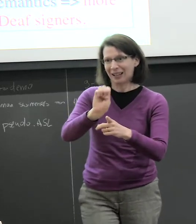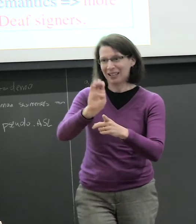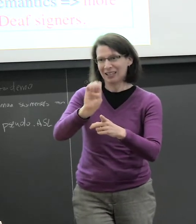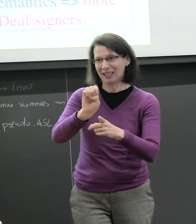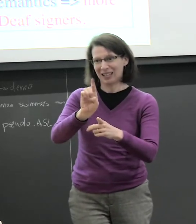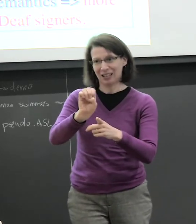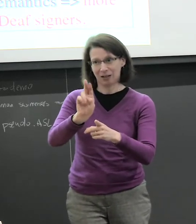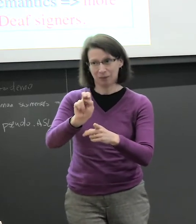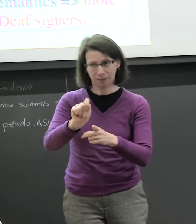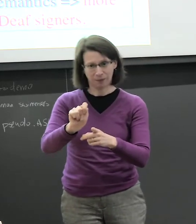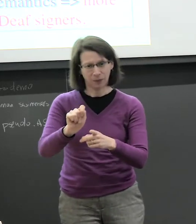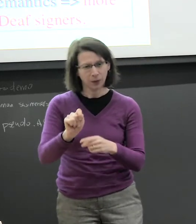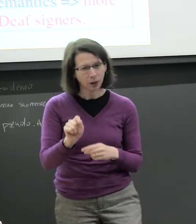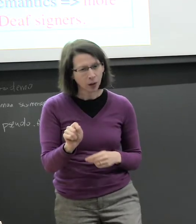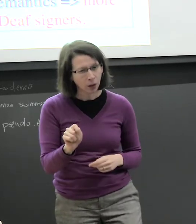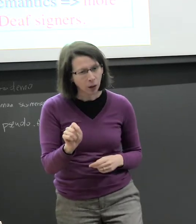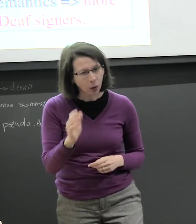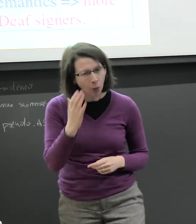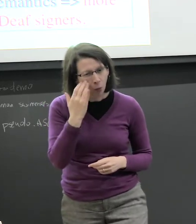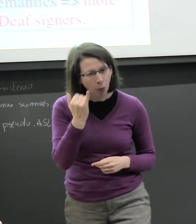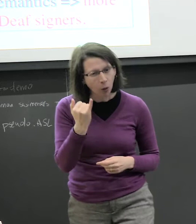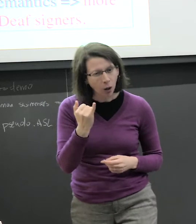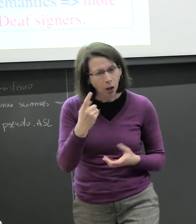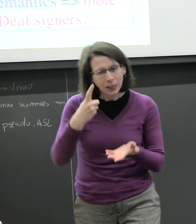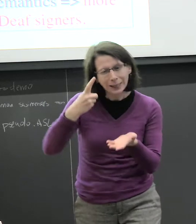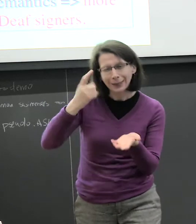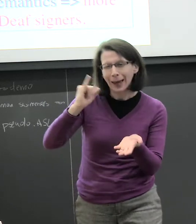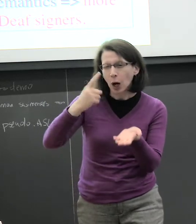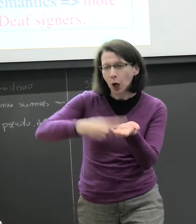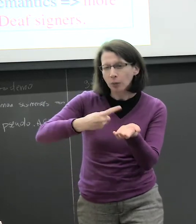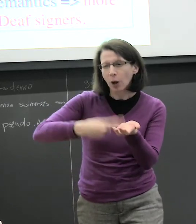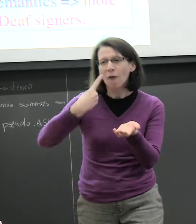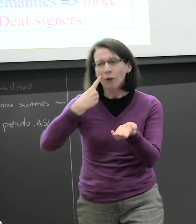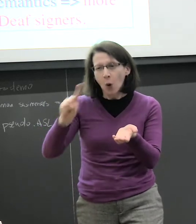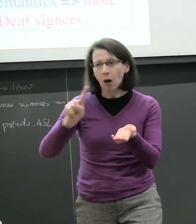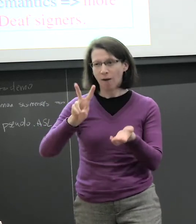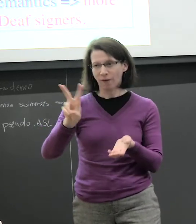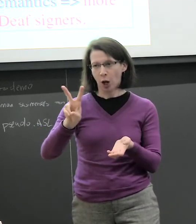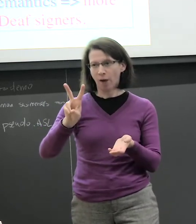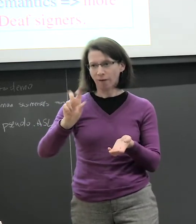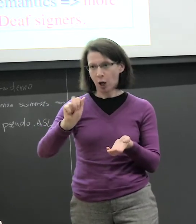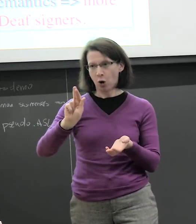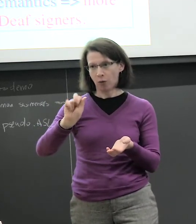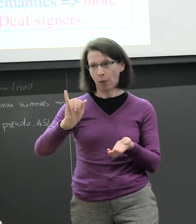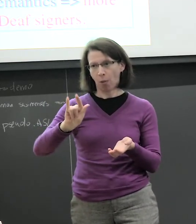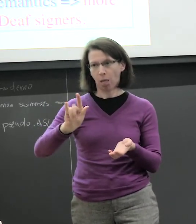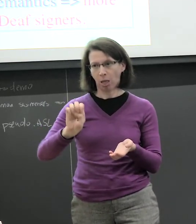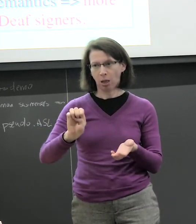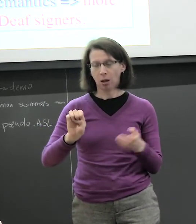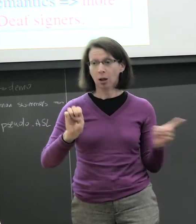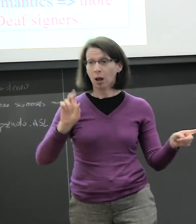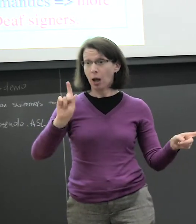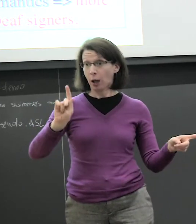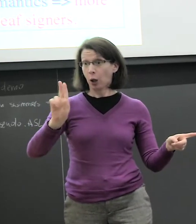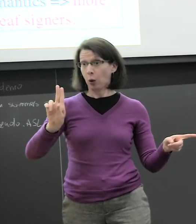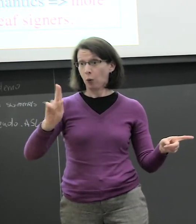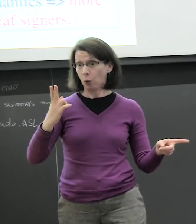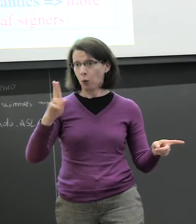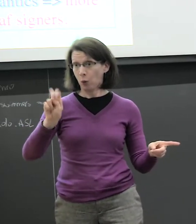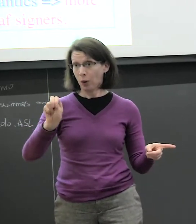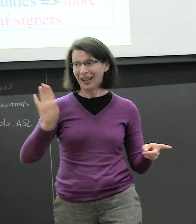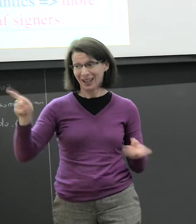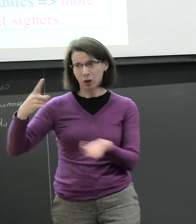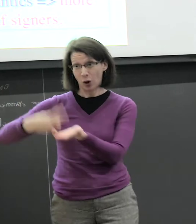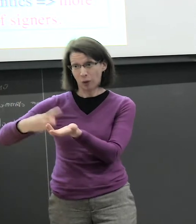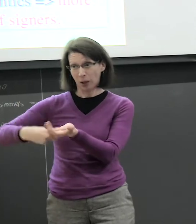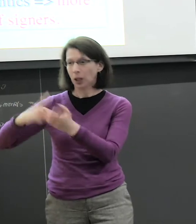why exactly is this an argument for that? Yeah, so the argument that Kuhn gave was a different